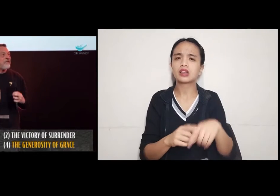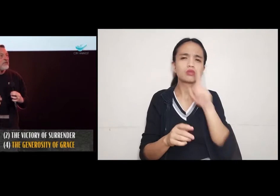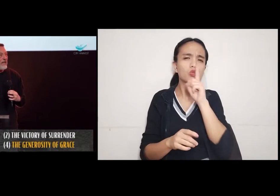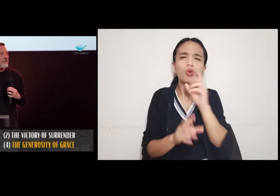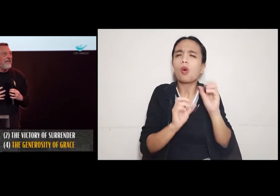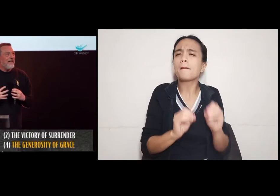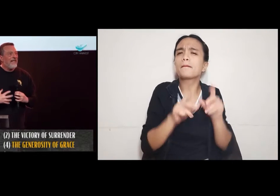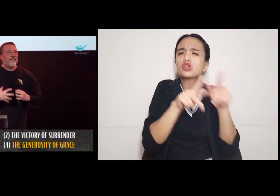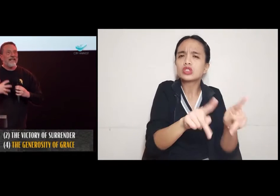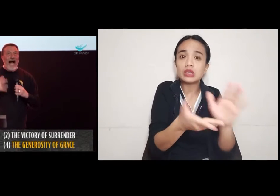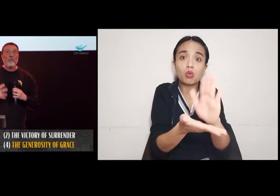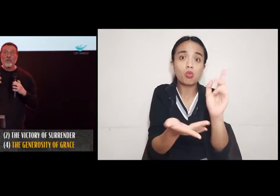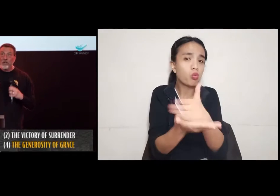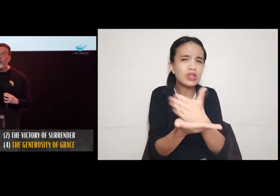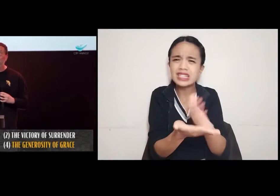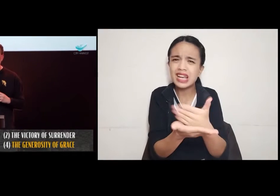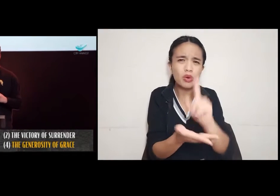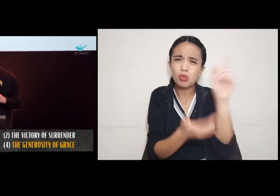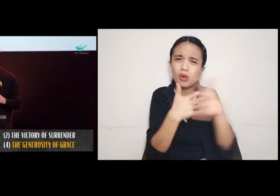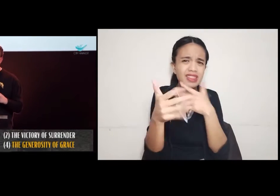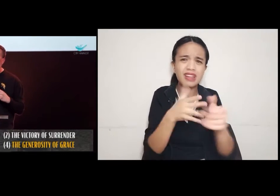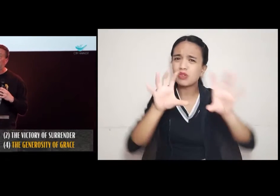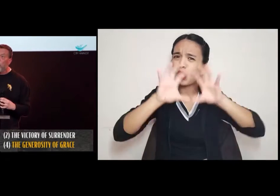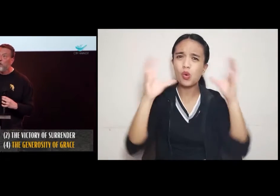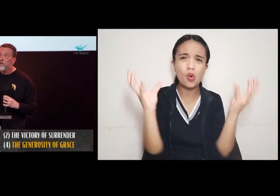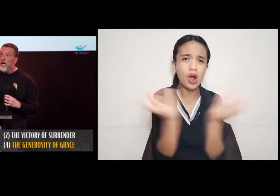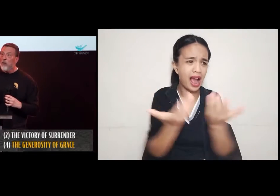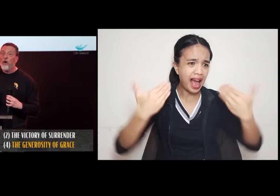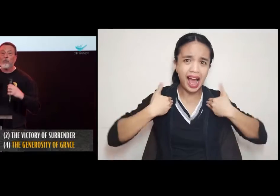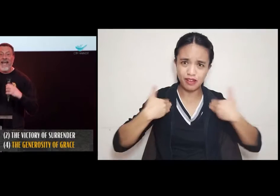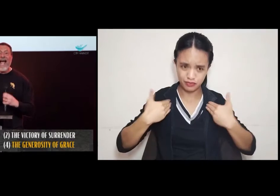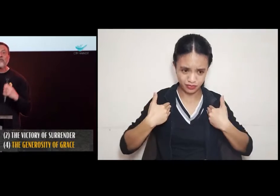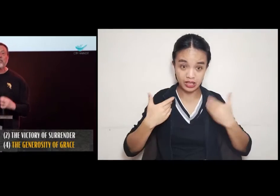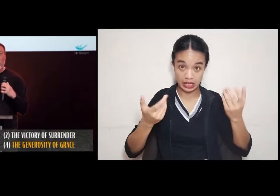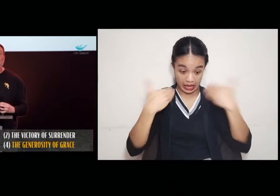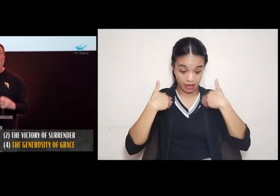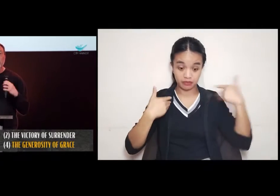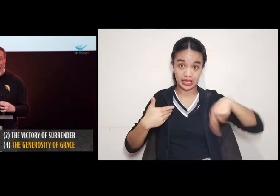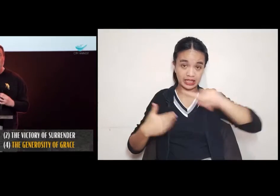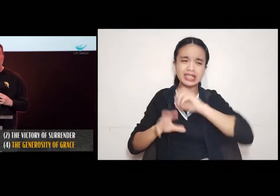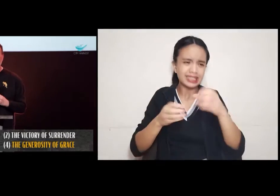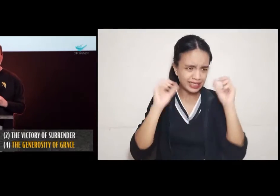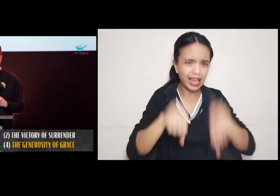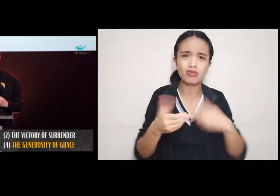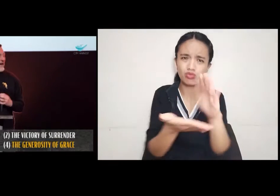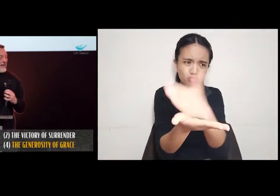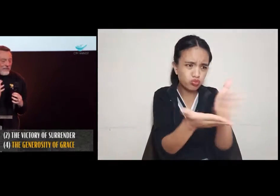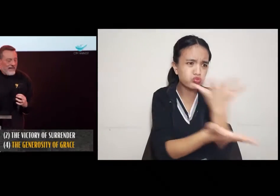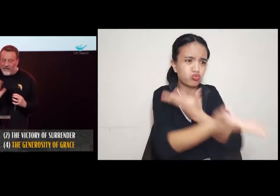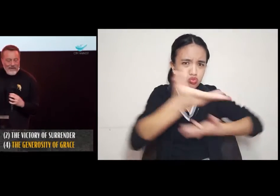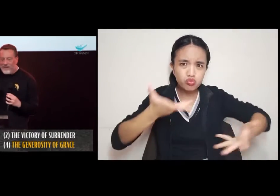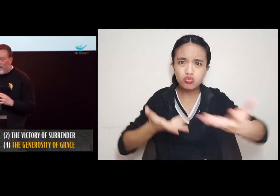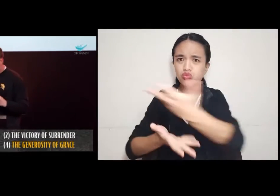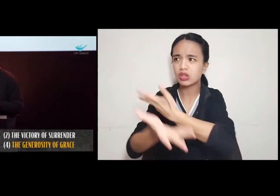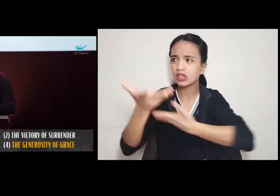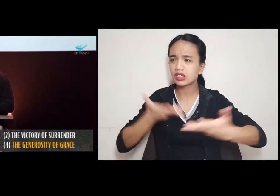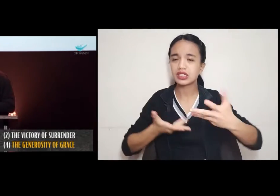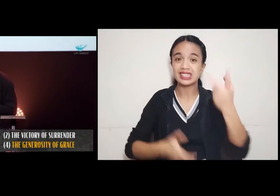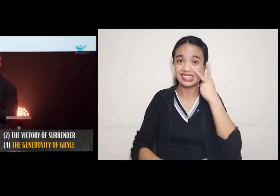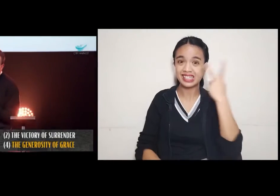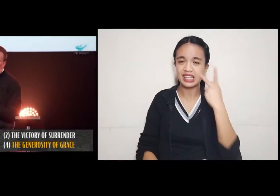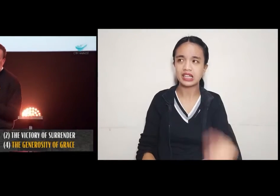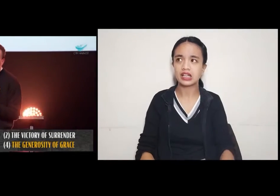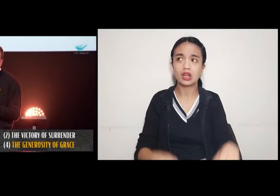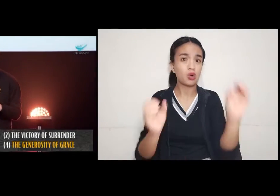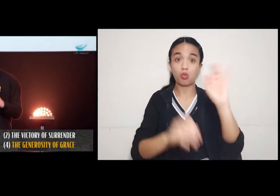moment gives us is an opportunity to share with the world what we have so much of. And you might be here going, well, yeah,